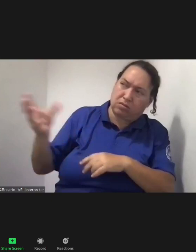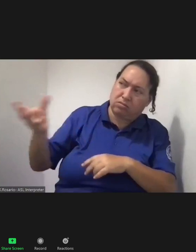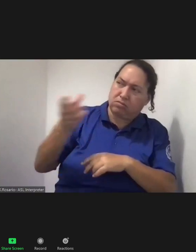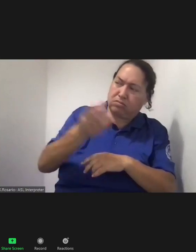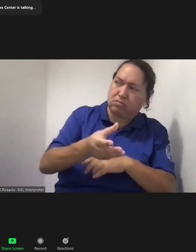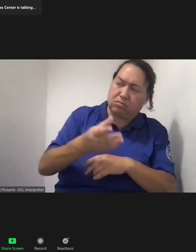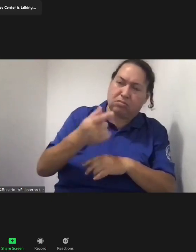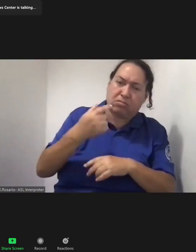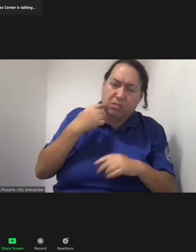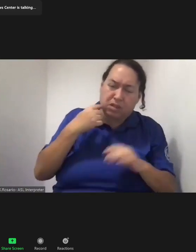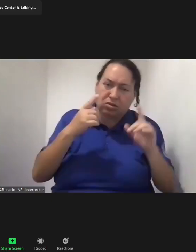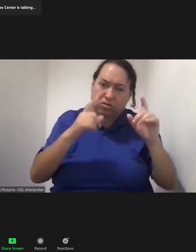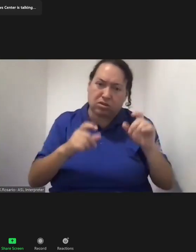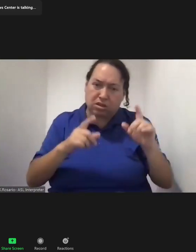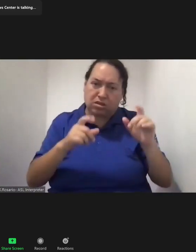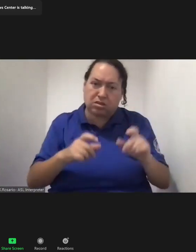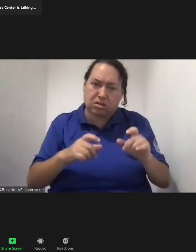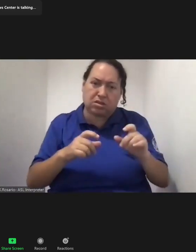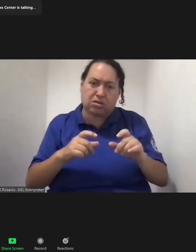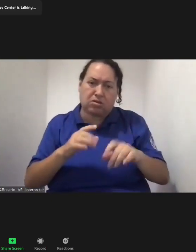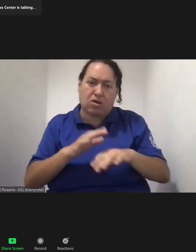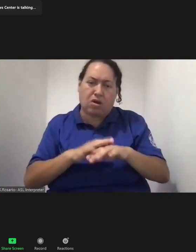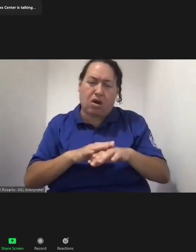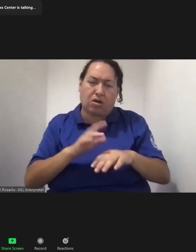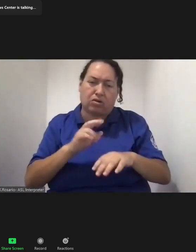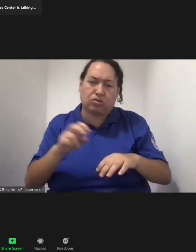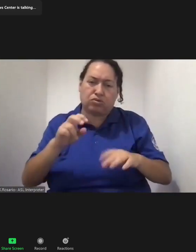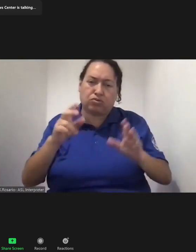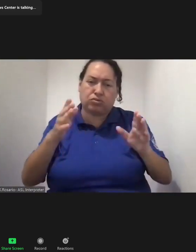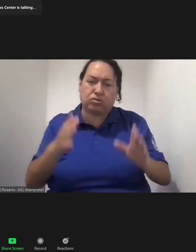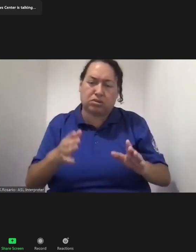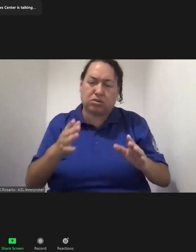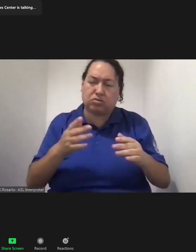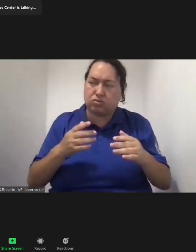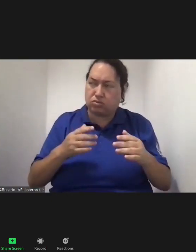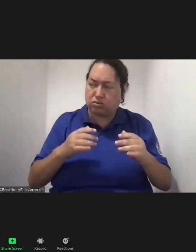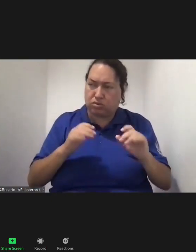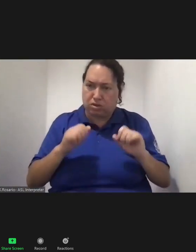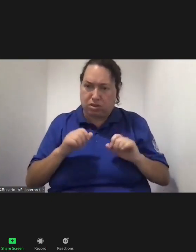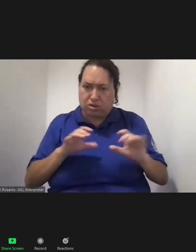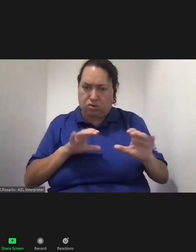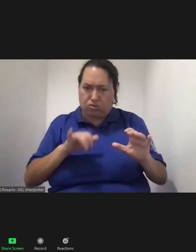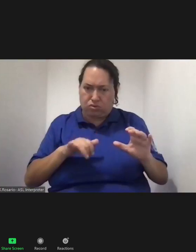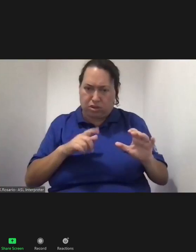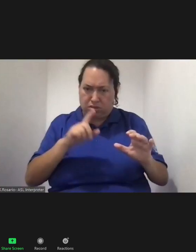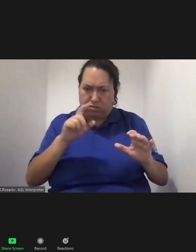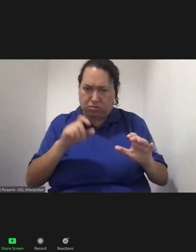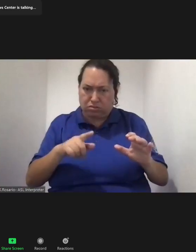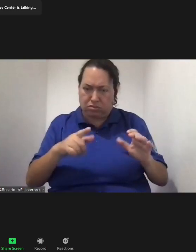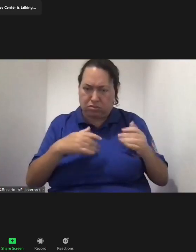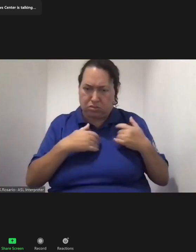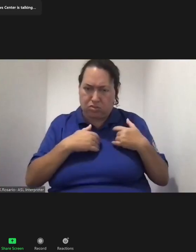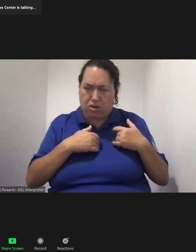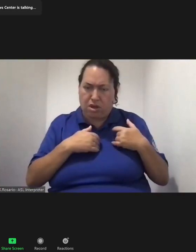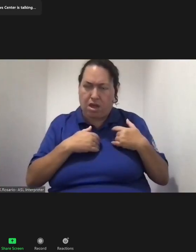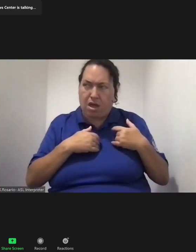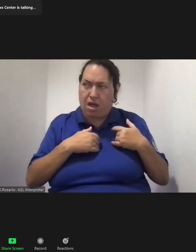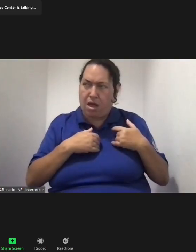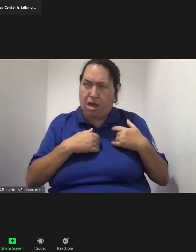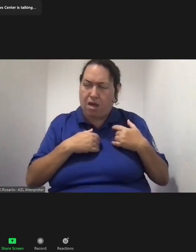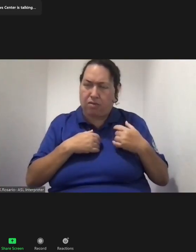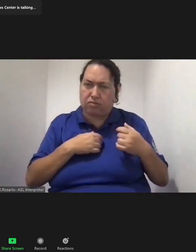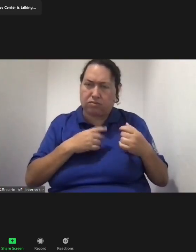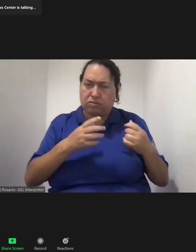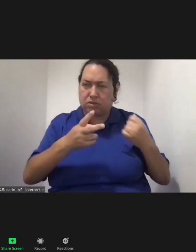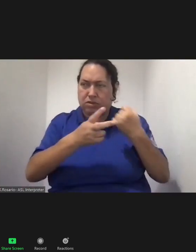tourists. Can that be done? Do you have enough? Do you have a surplus inventory of COVID test kits?